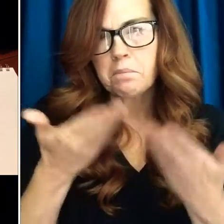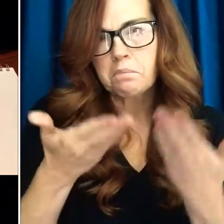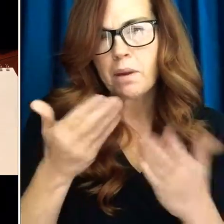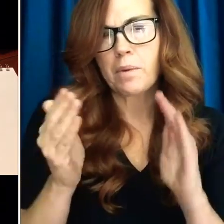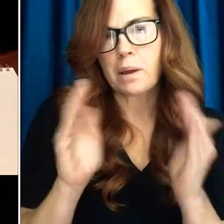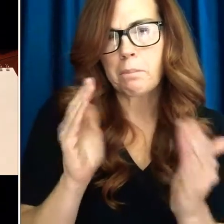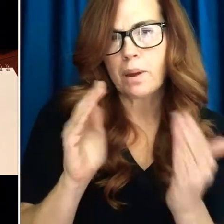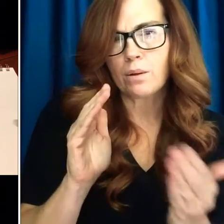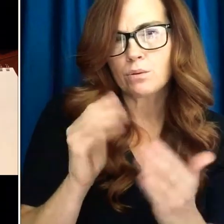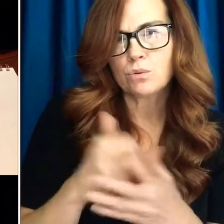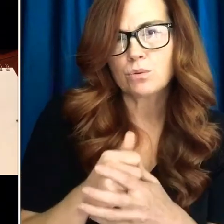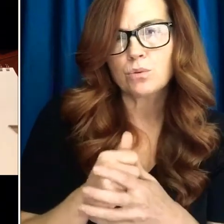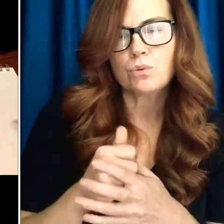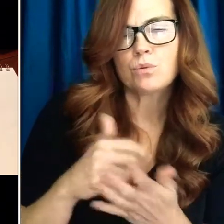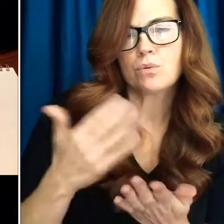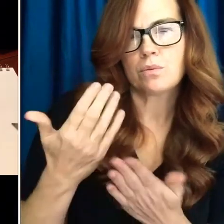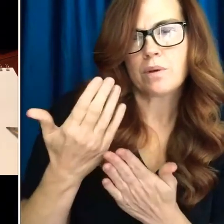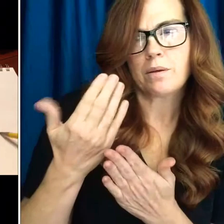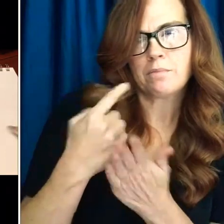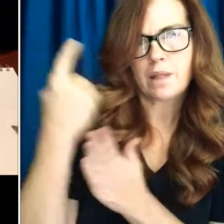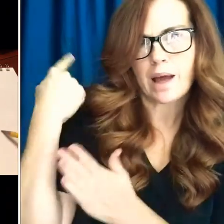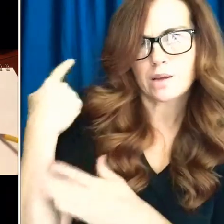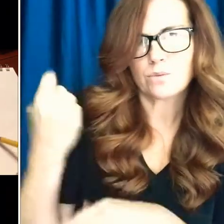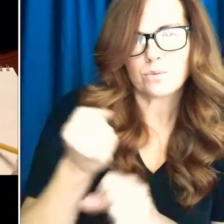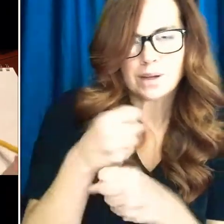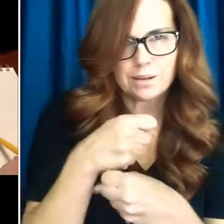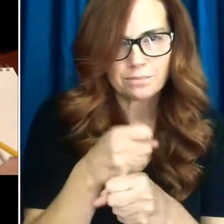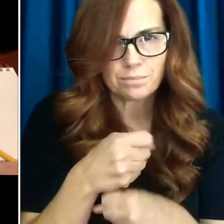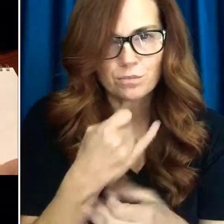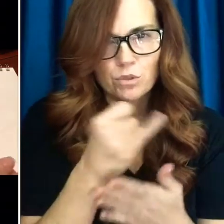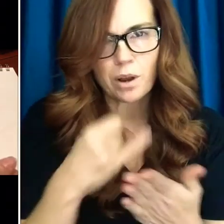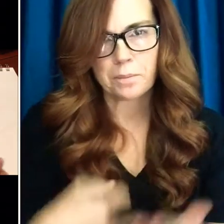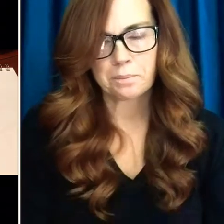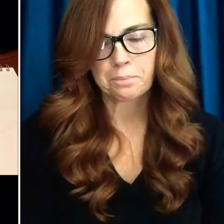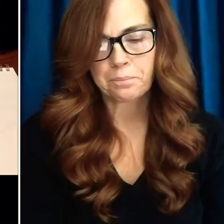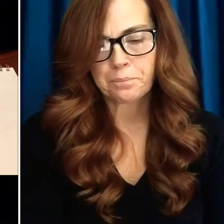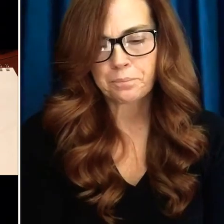when I was just asking to see where you guys were at with your skill level.